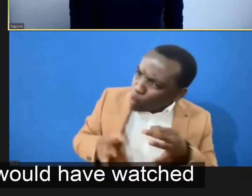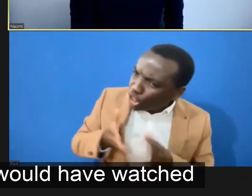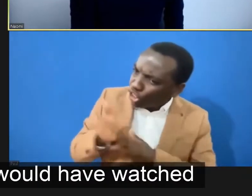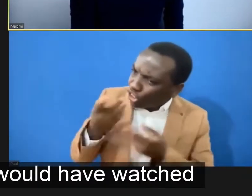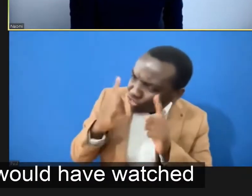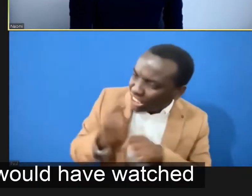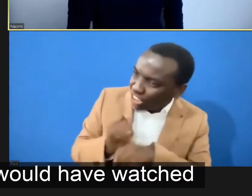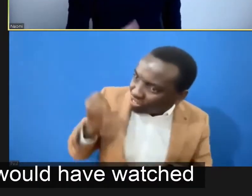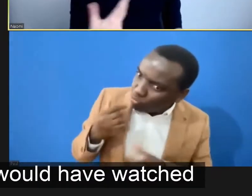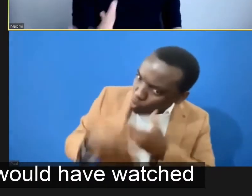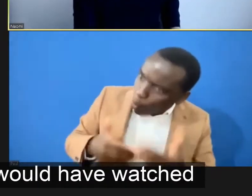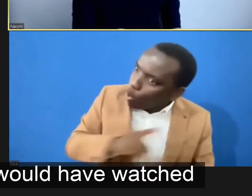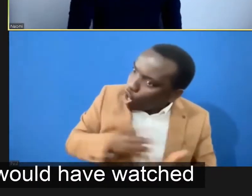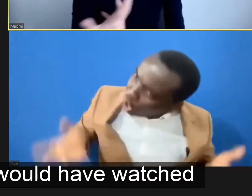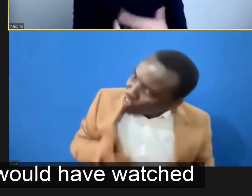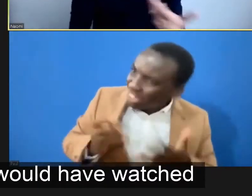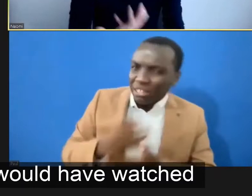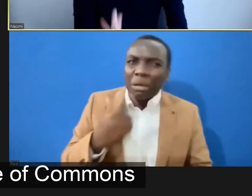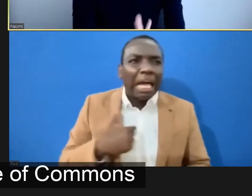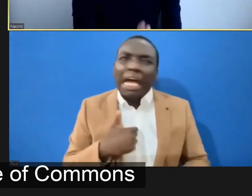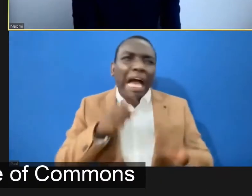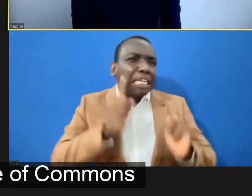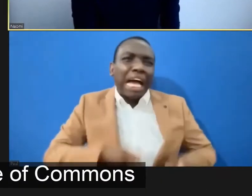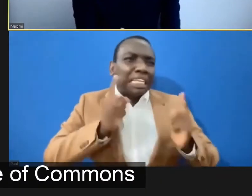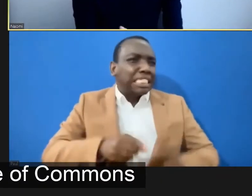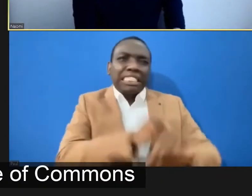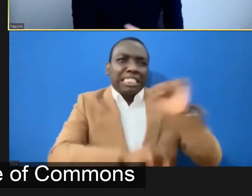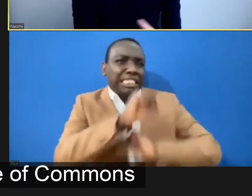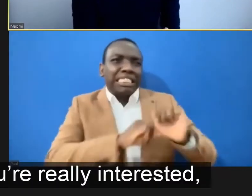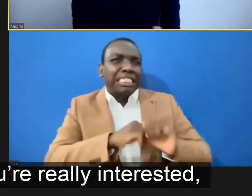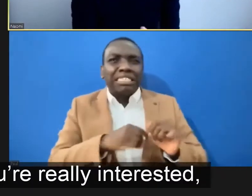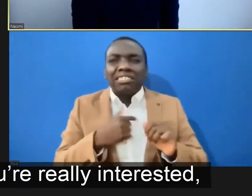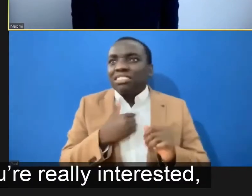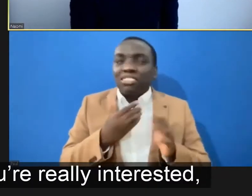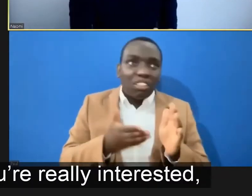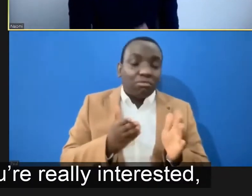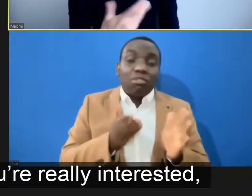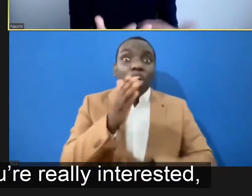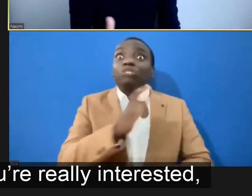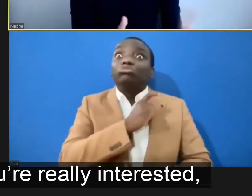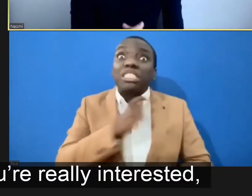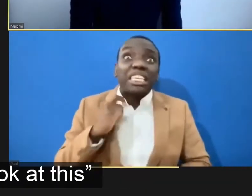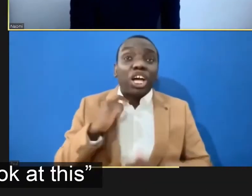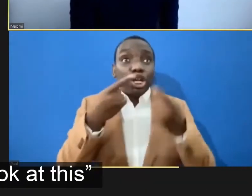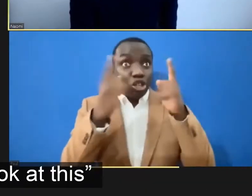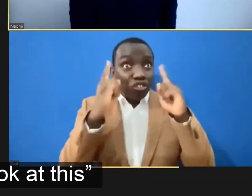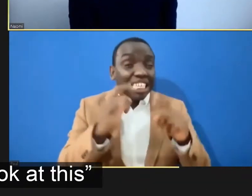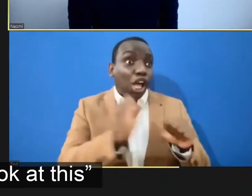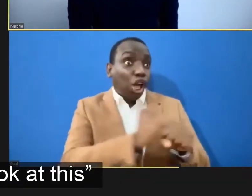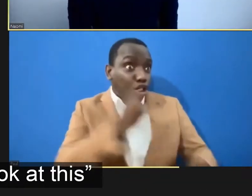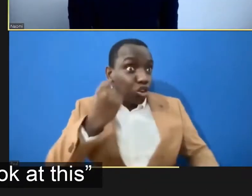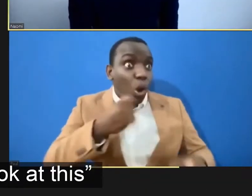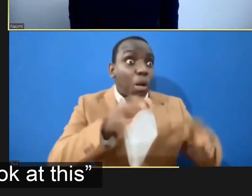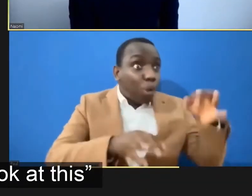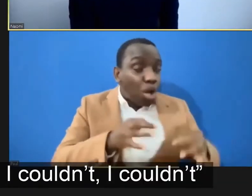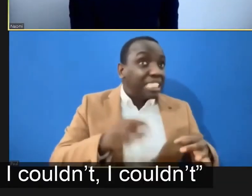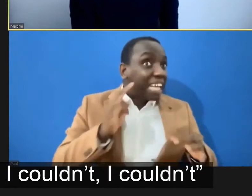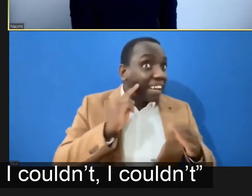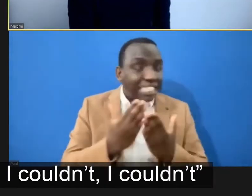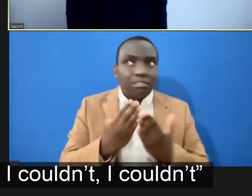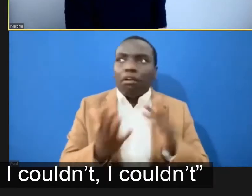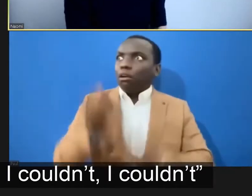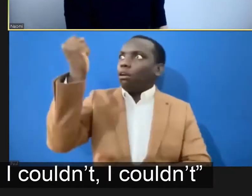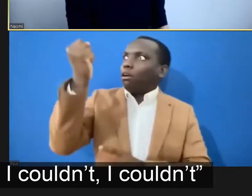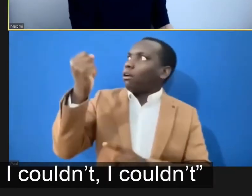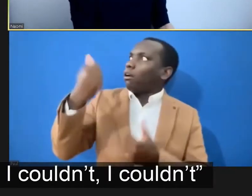And I would have watched the debates in the House of Commons, and my father was saying, "You're really interested in this, why don't you look at this?" And